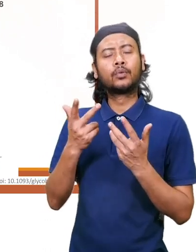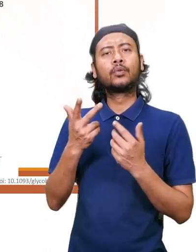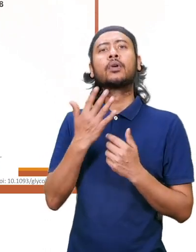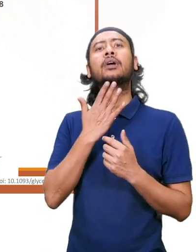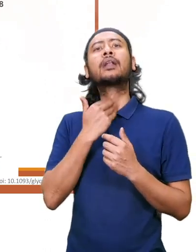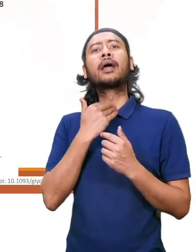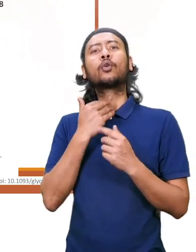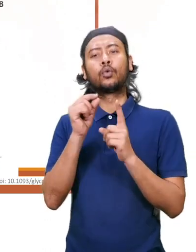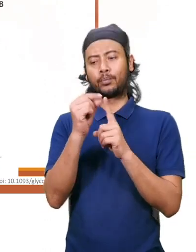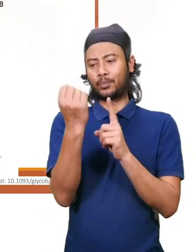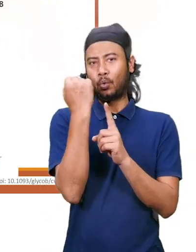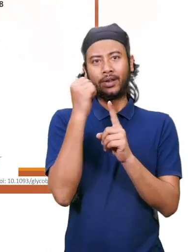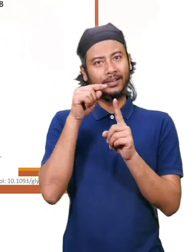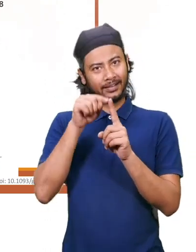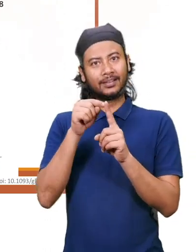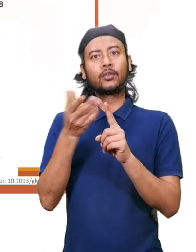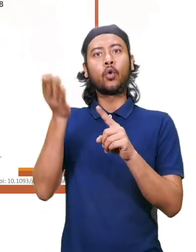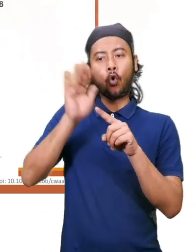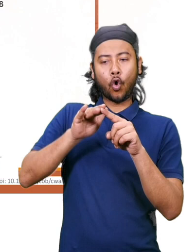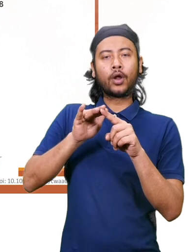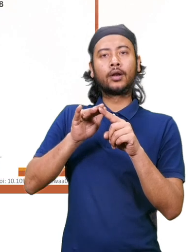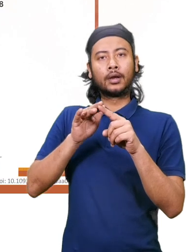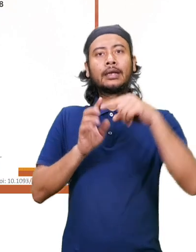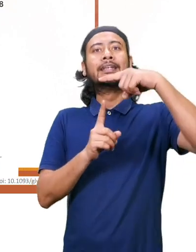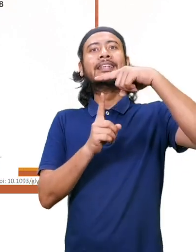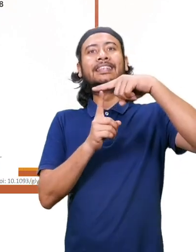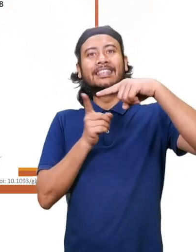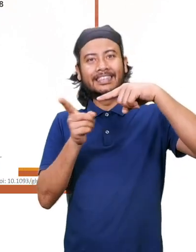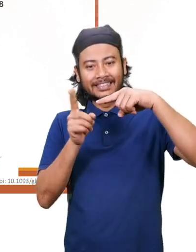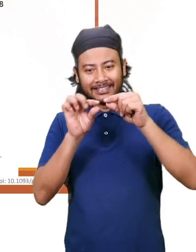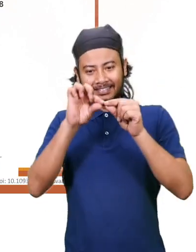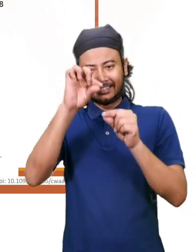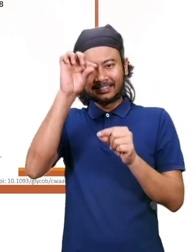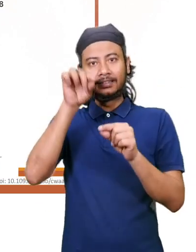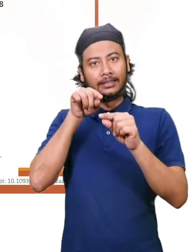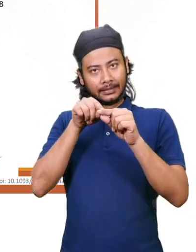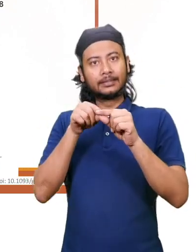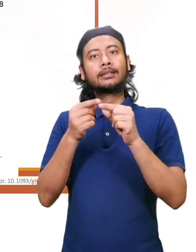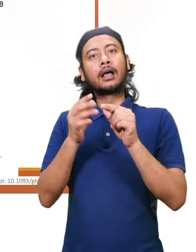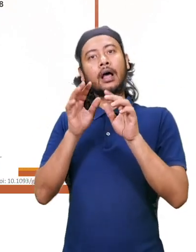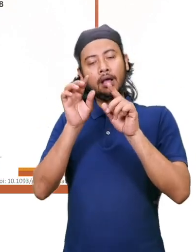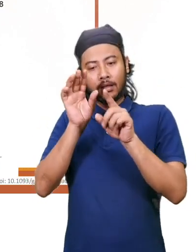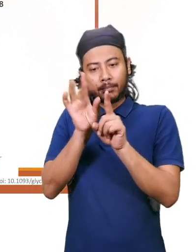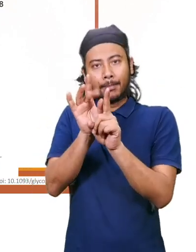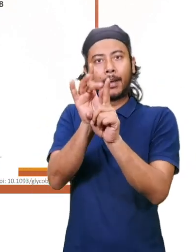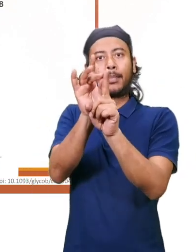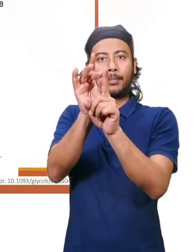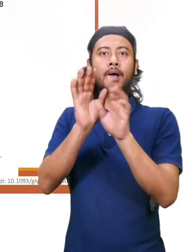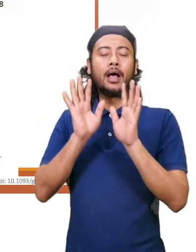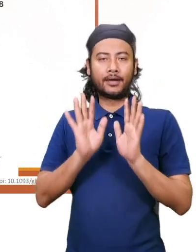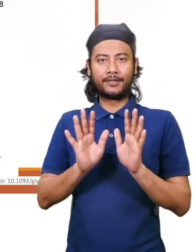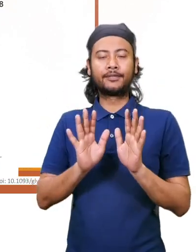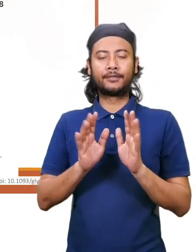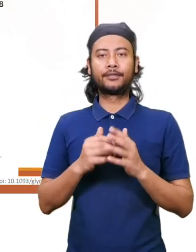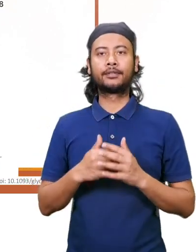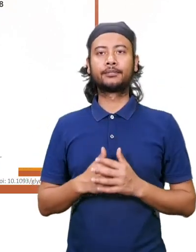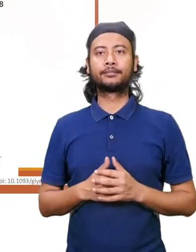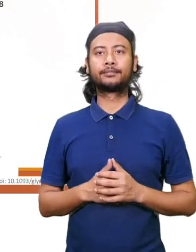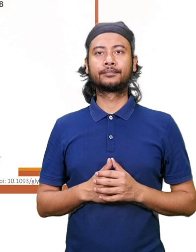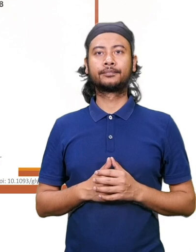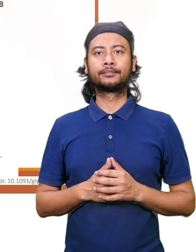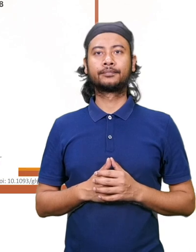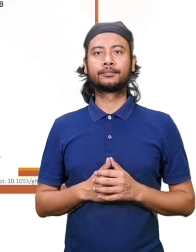So that indicates the possible presence of the glycosylation on this T.